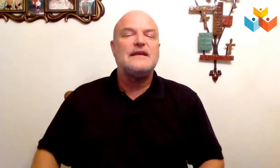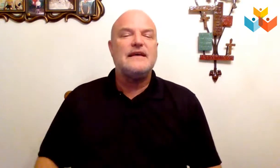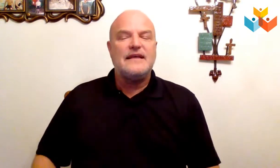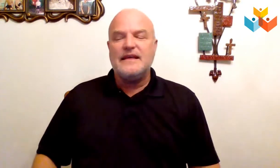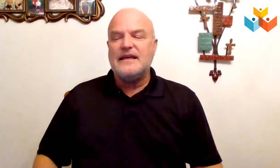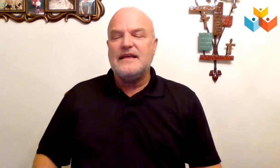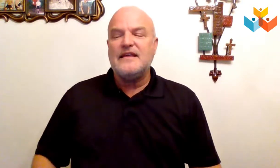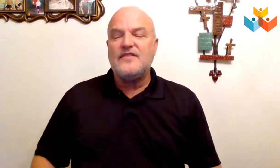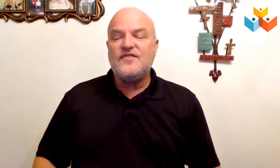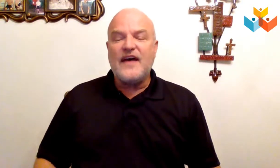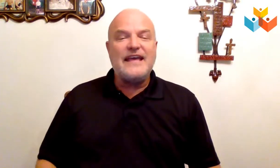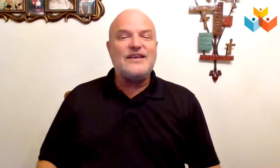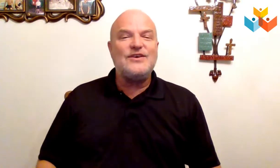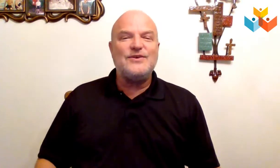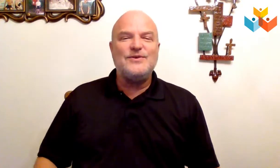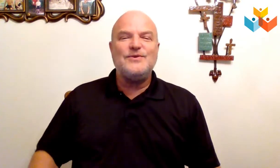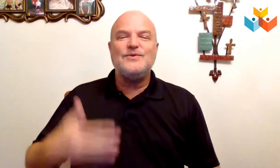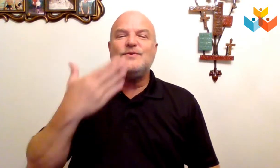Help.